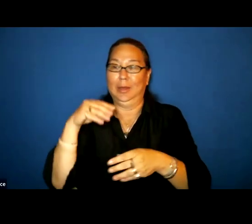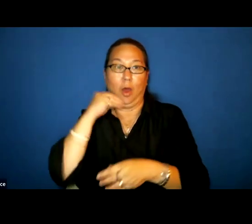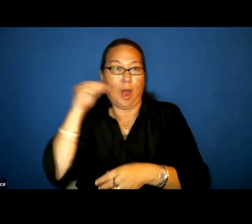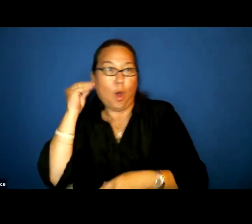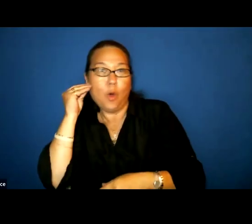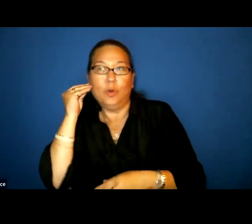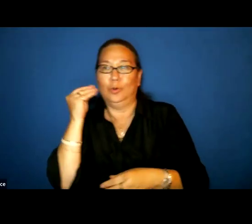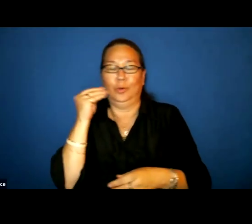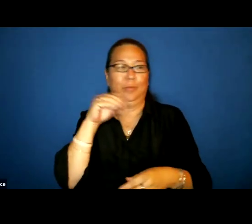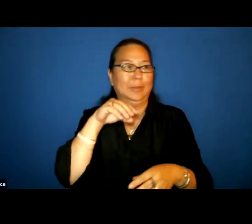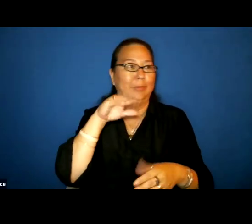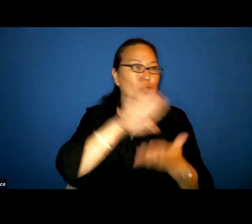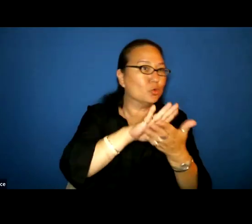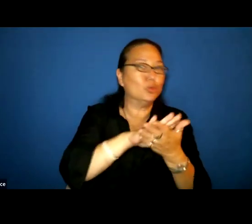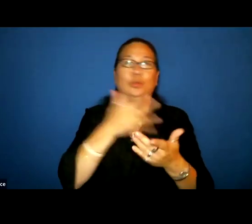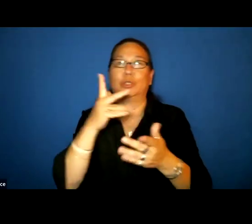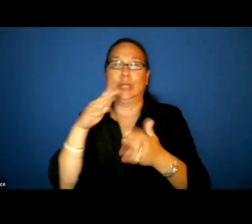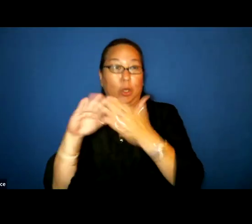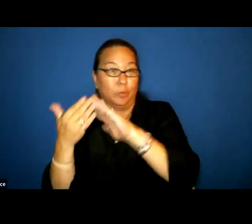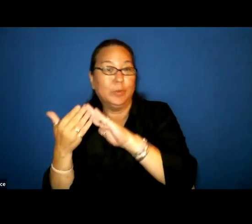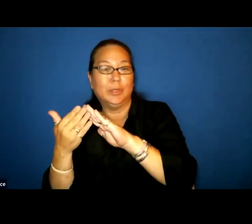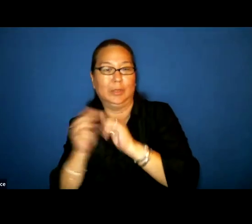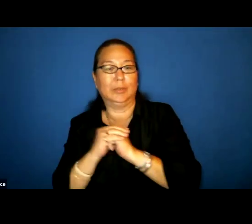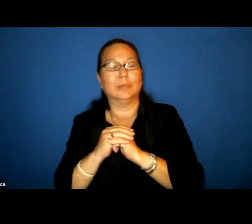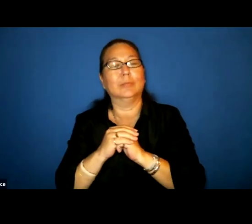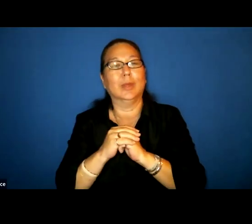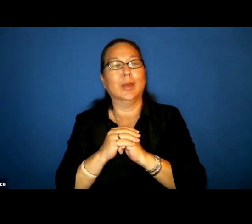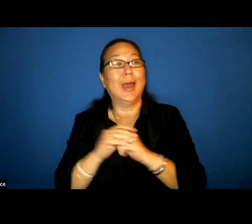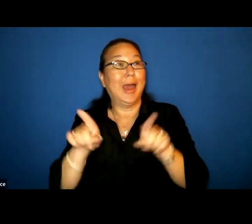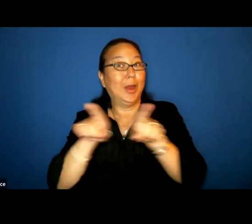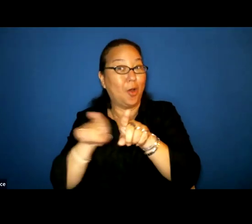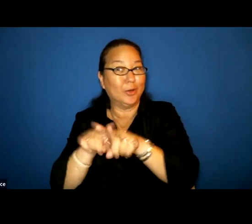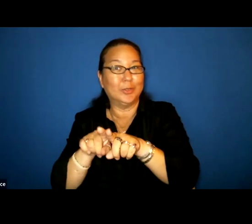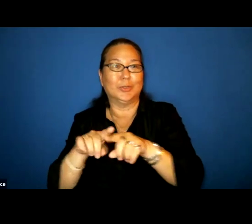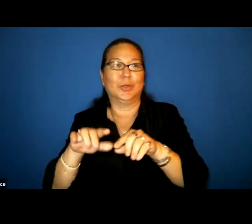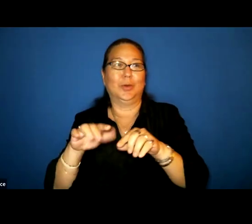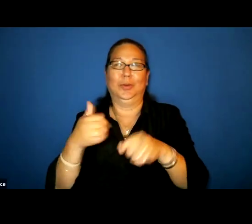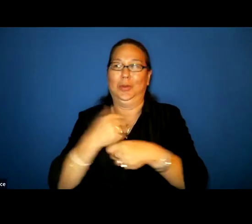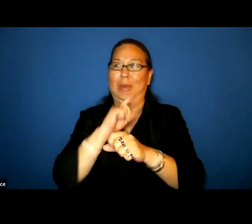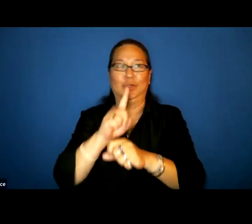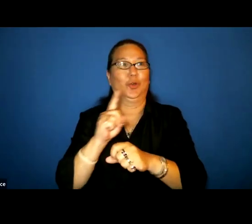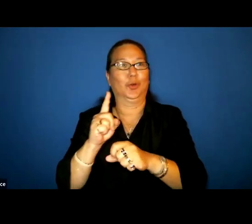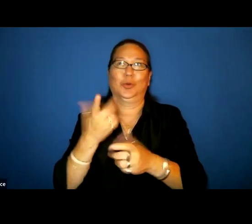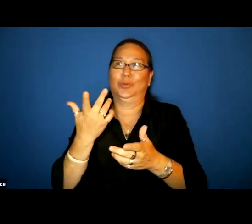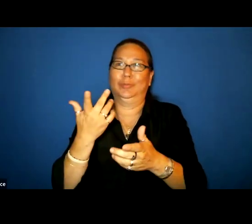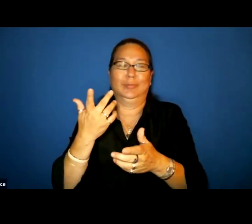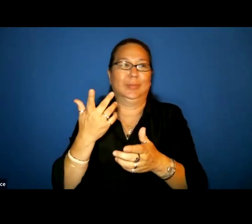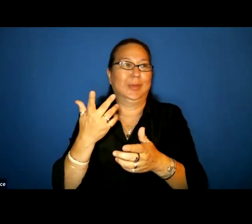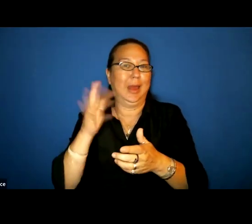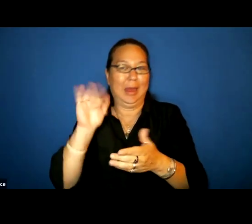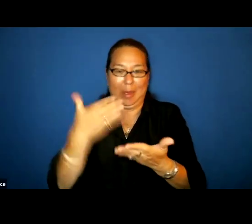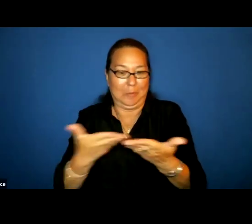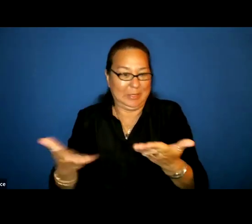are using. And we're beginning to also see the ripple effects of having materials that are engaging, that are at the